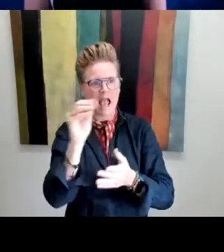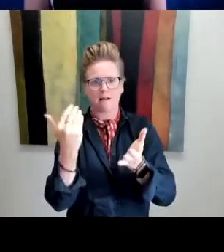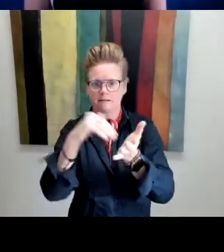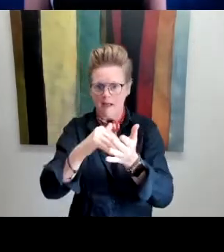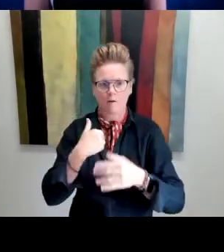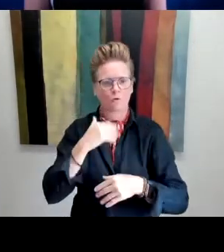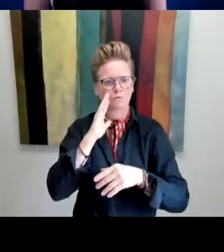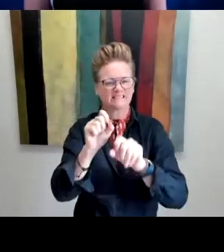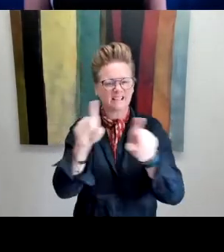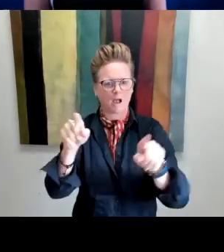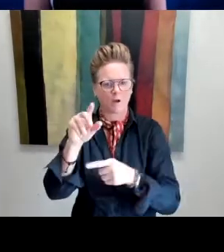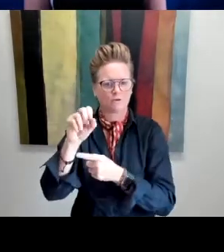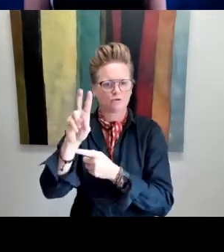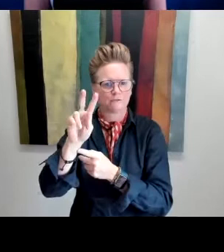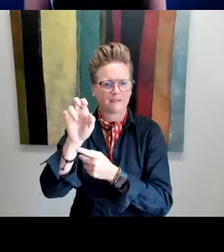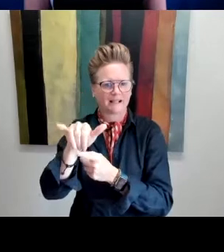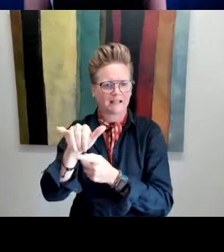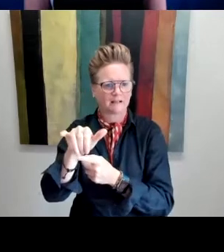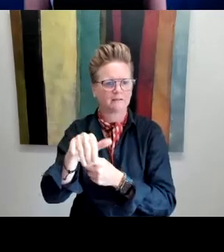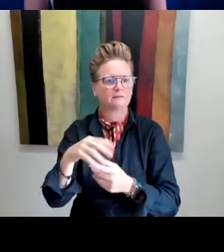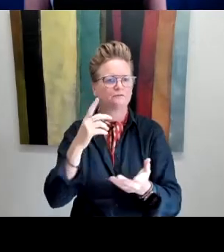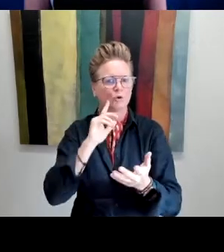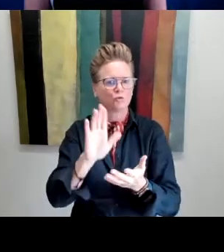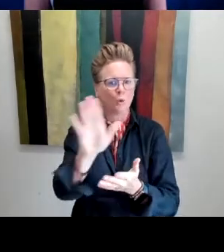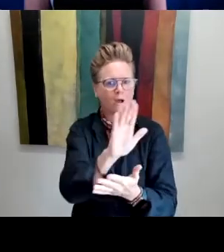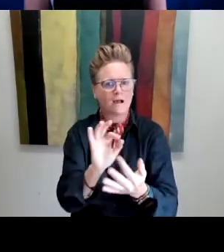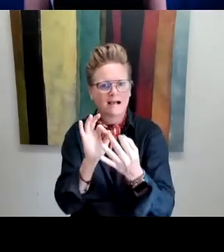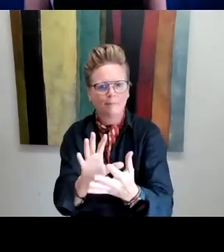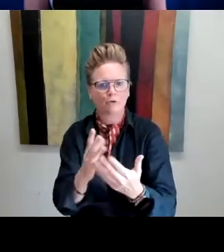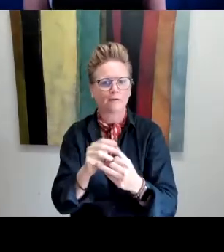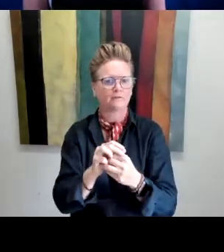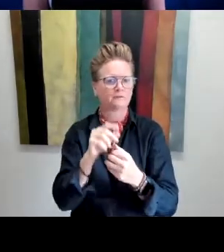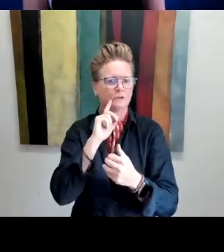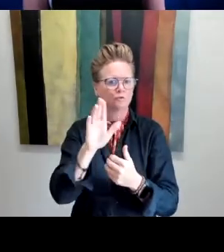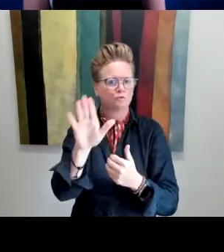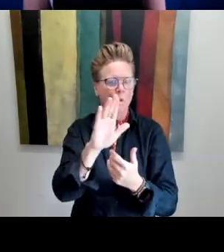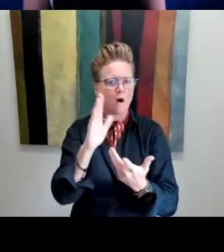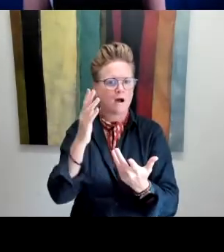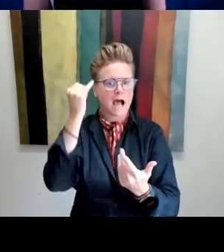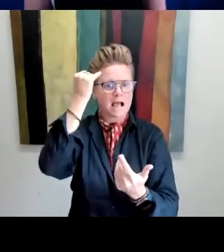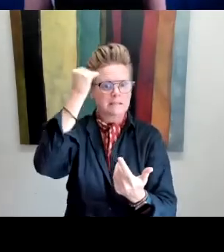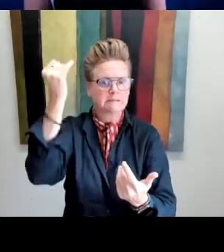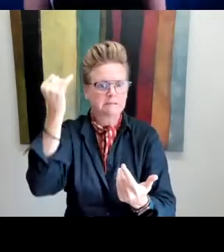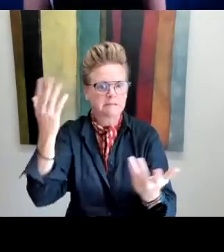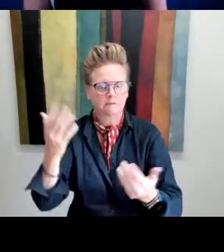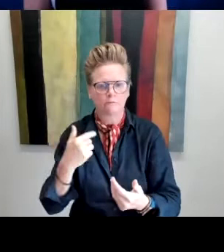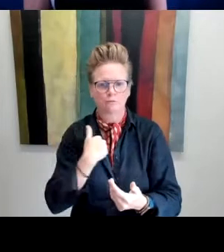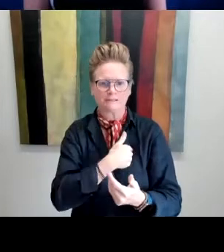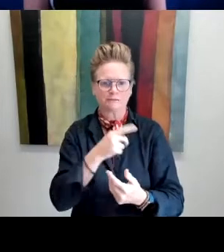resources and discuss it amongst yourselves. Again, we will send you a survey for your feedback and